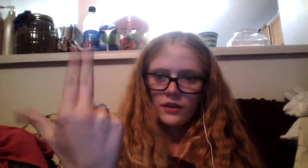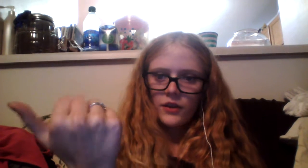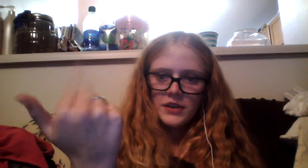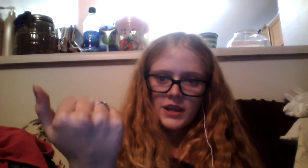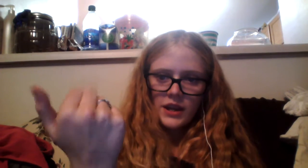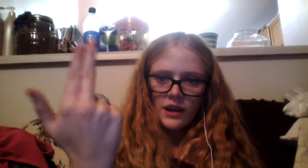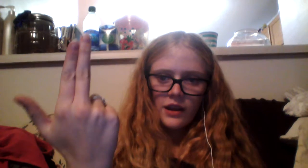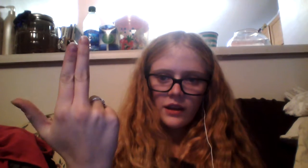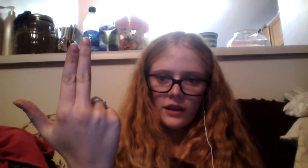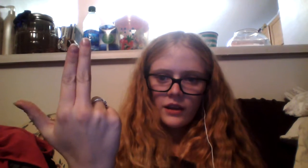13,